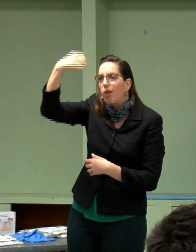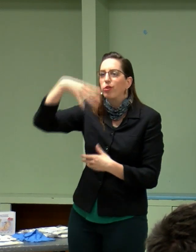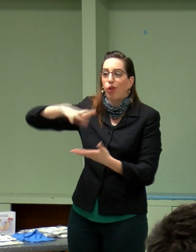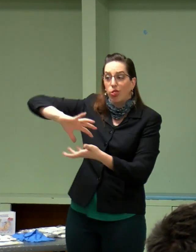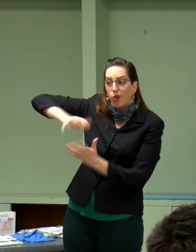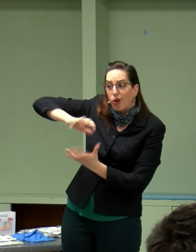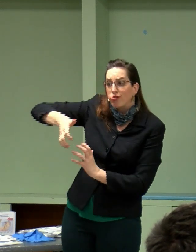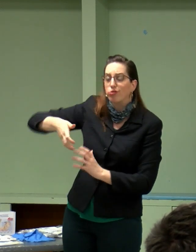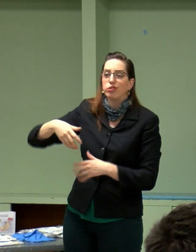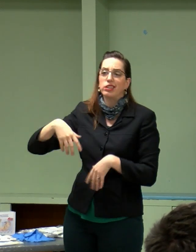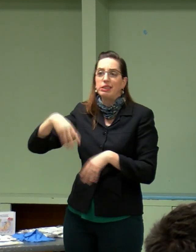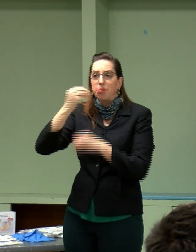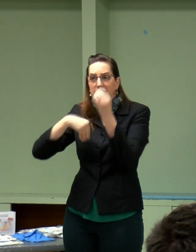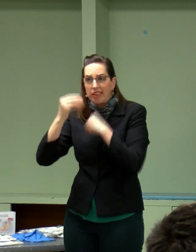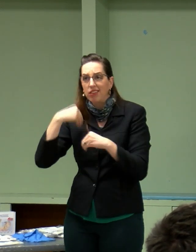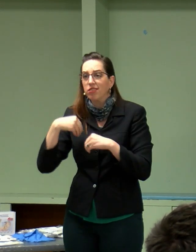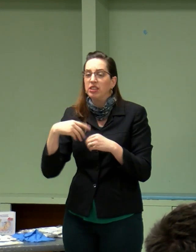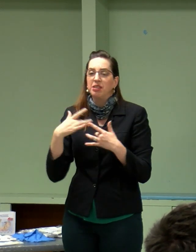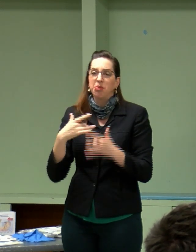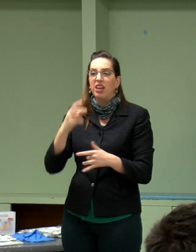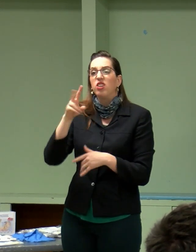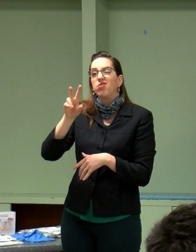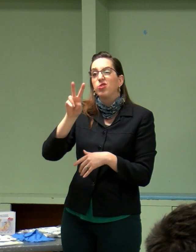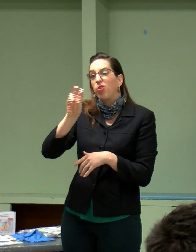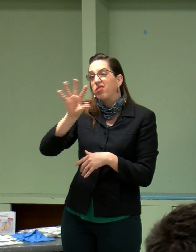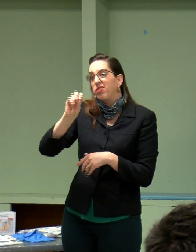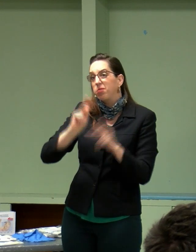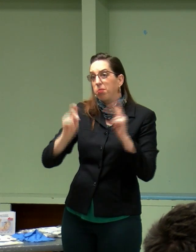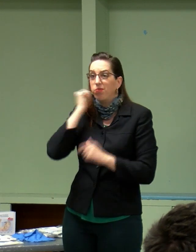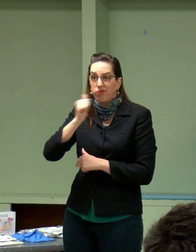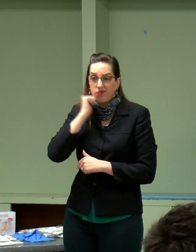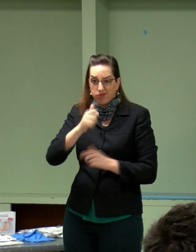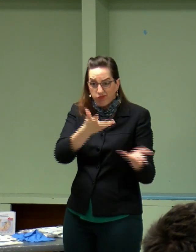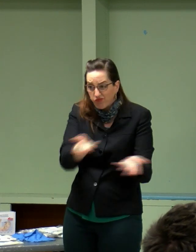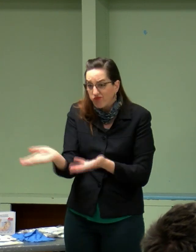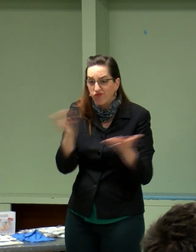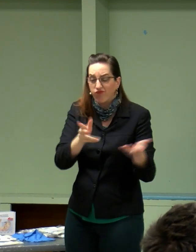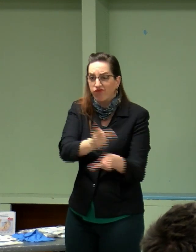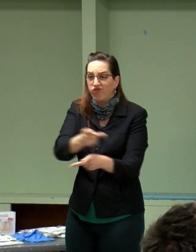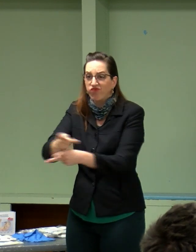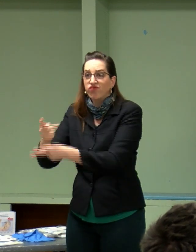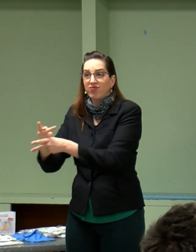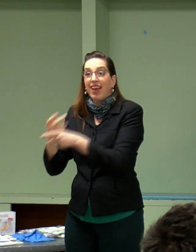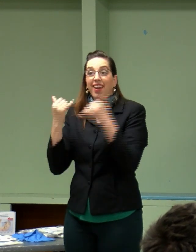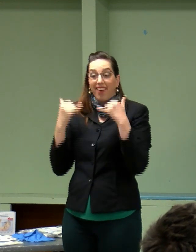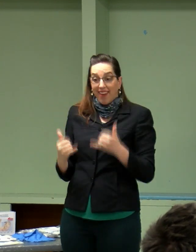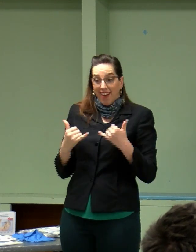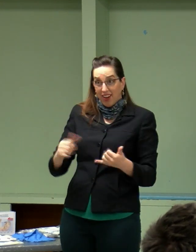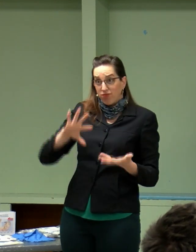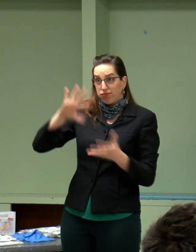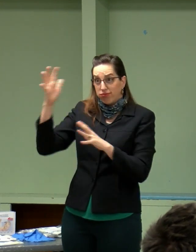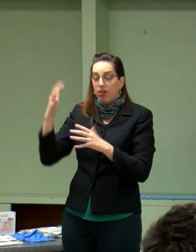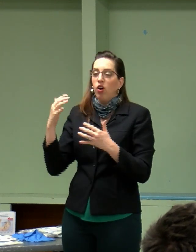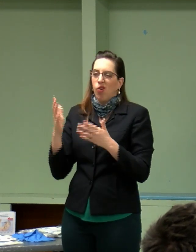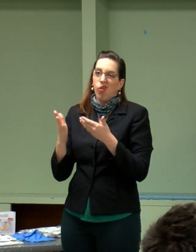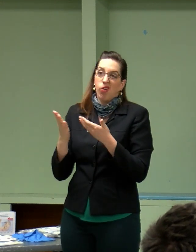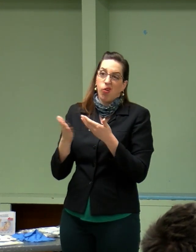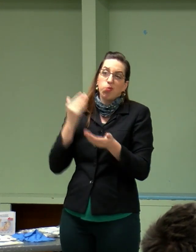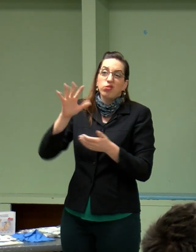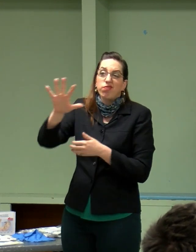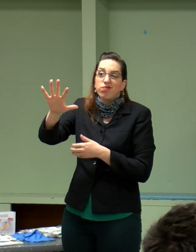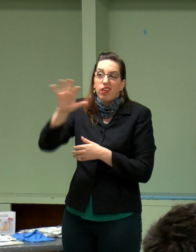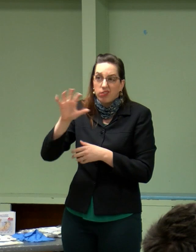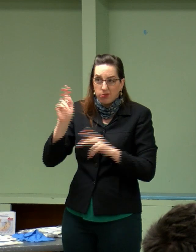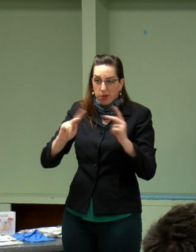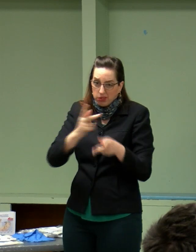for nearly 250 individuals daily. During this crisis, they are now serving close to 500.